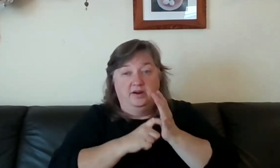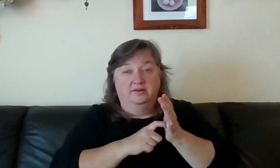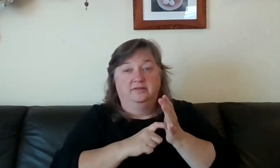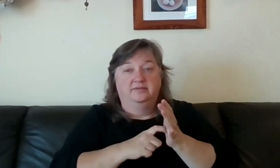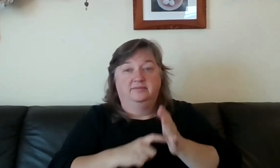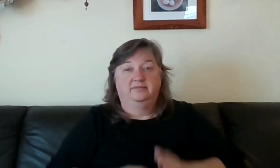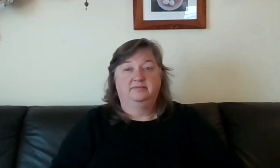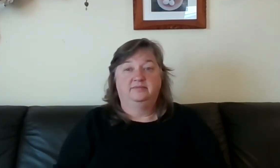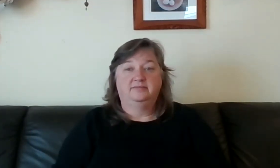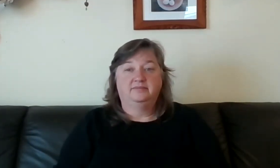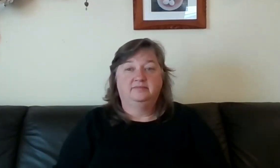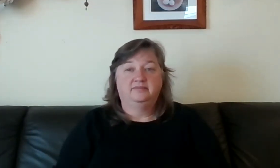Required.